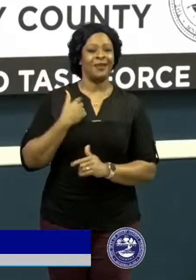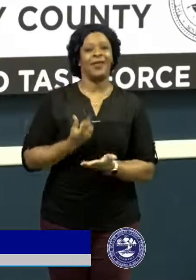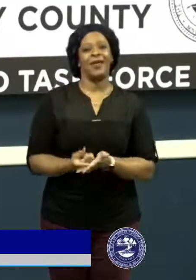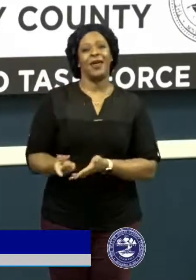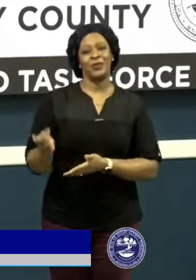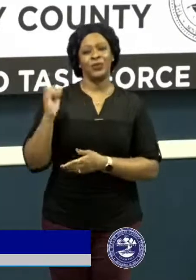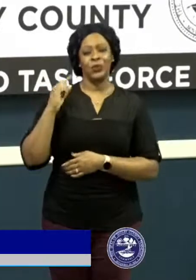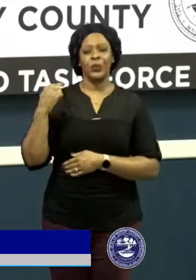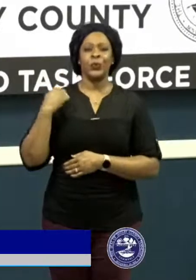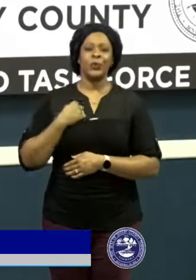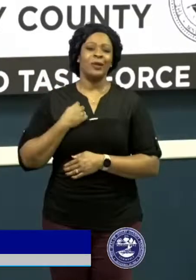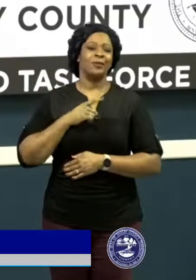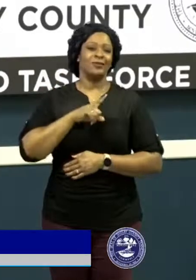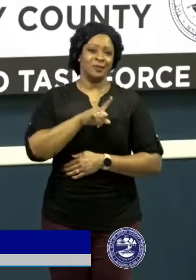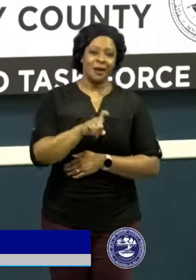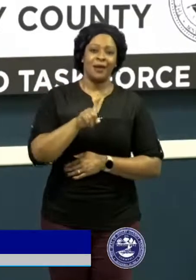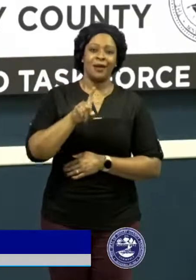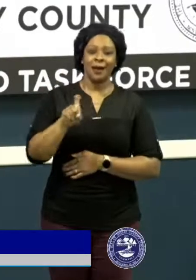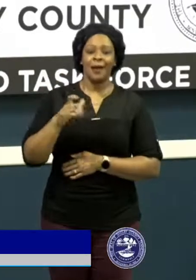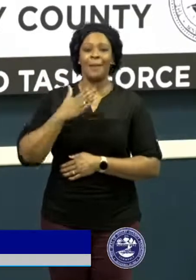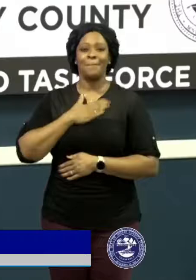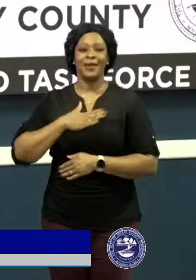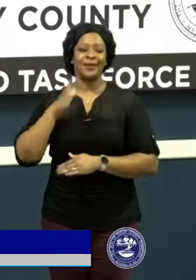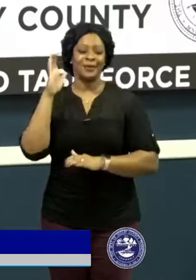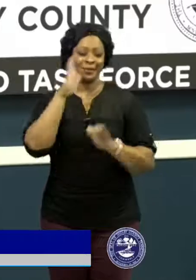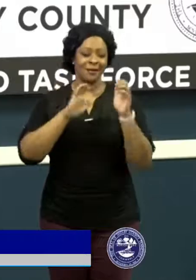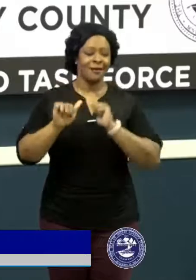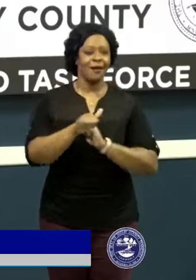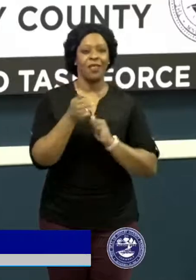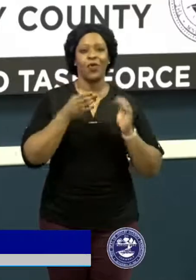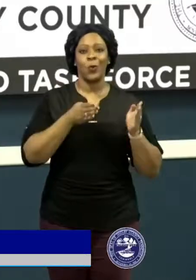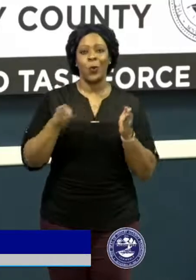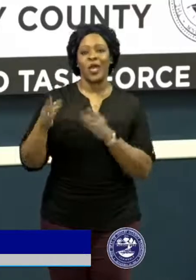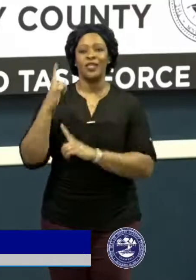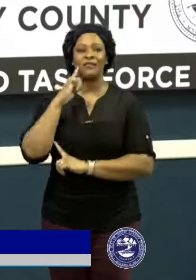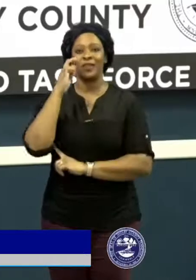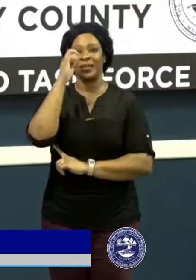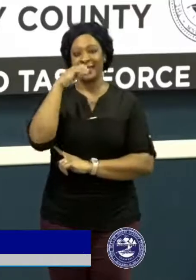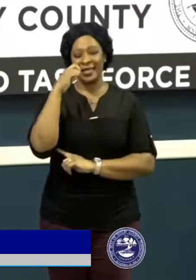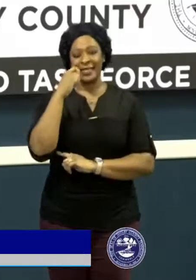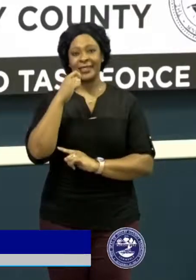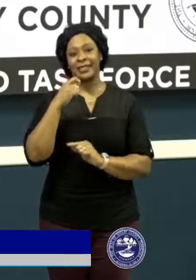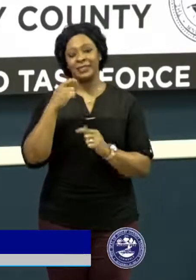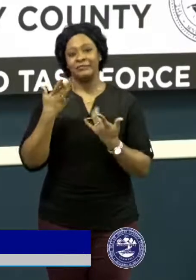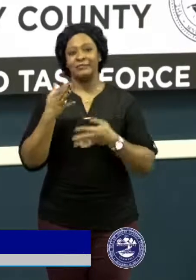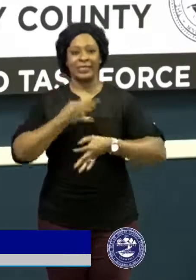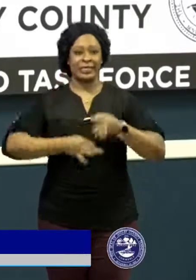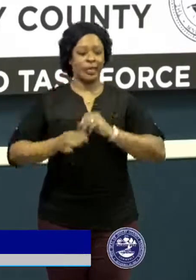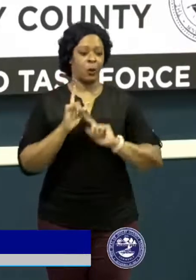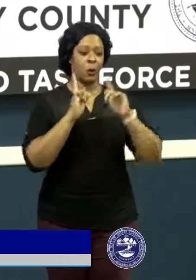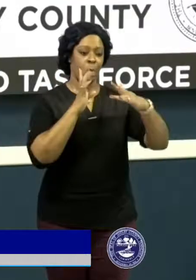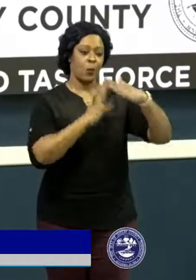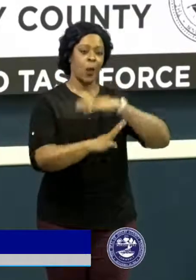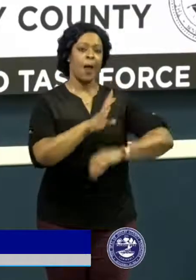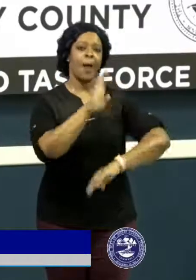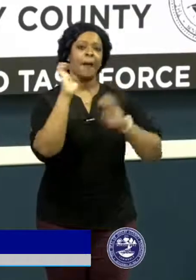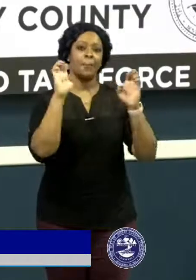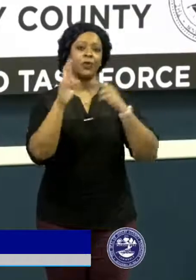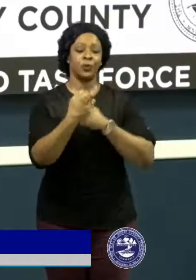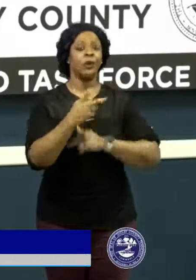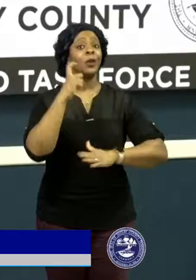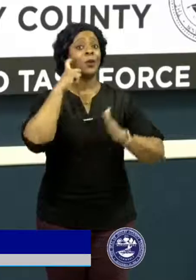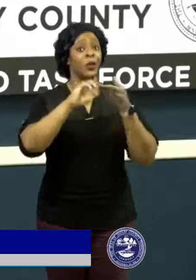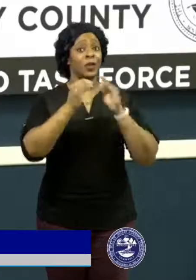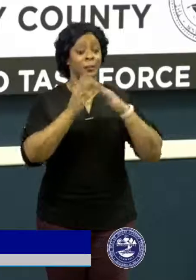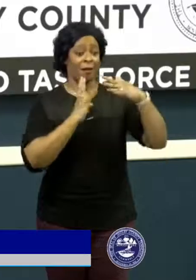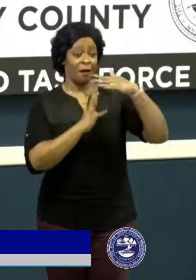as we asked people to please seek out alternatives for testing in lieu of going to the emergency room. We have seen a decrease in the